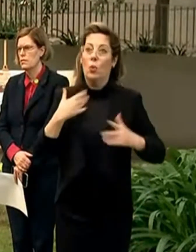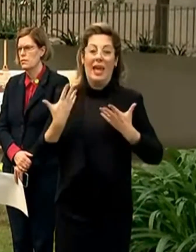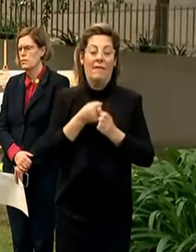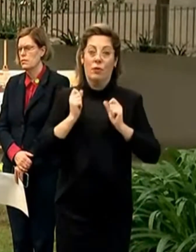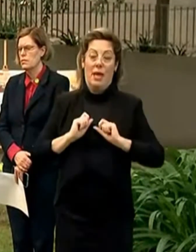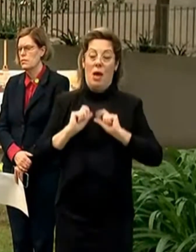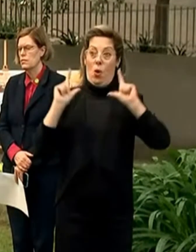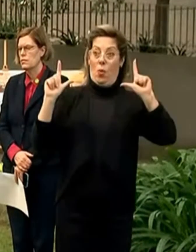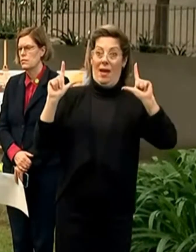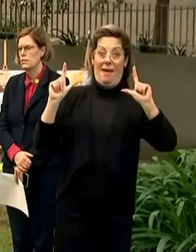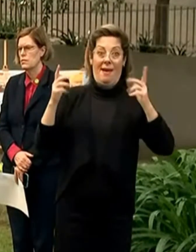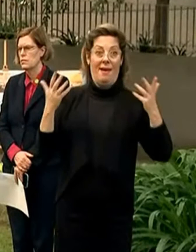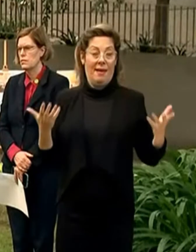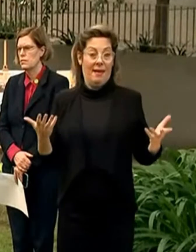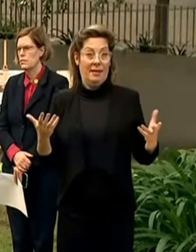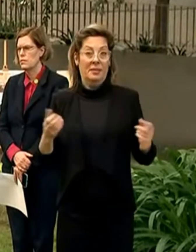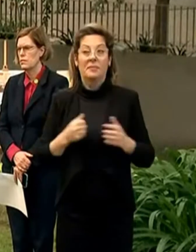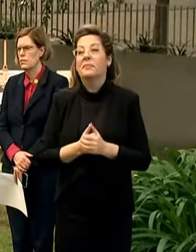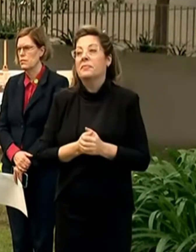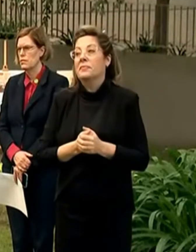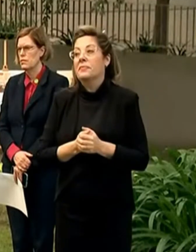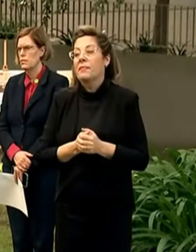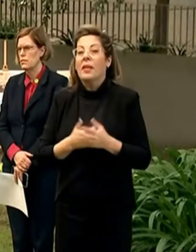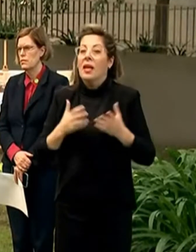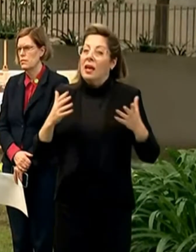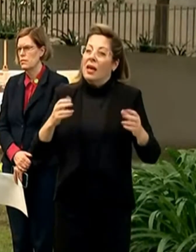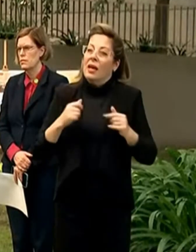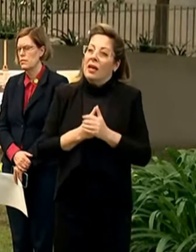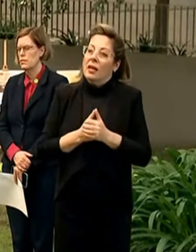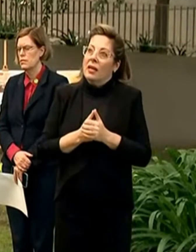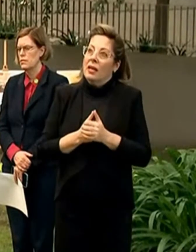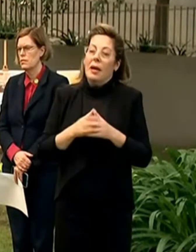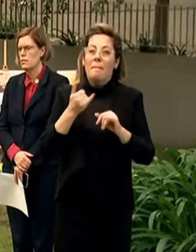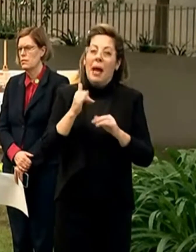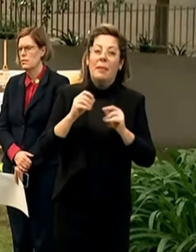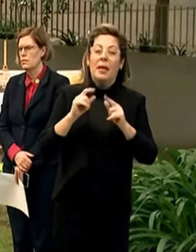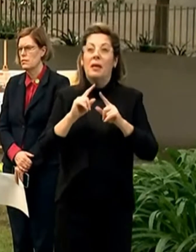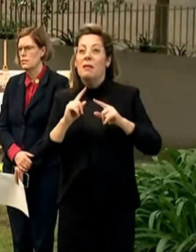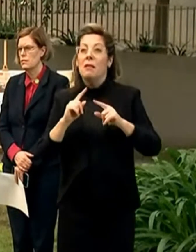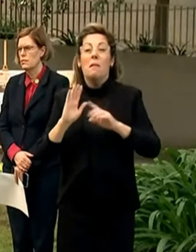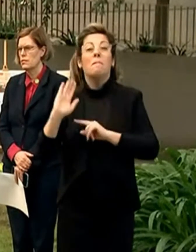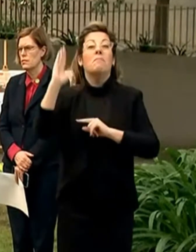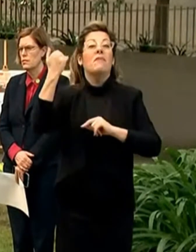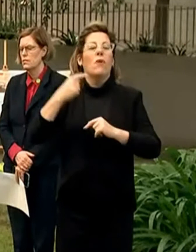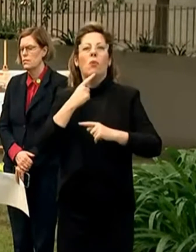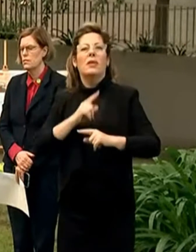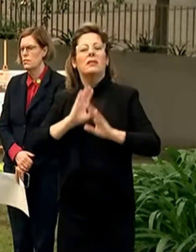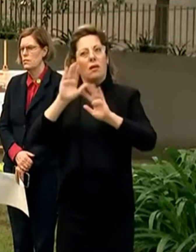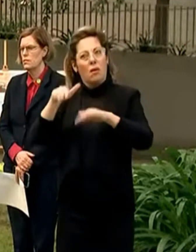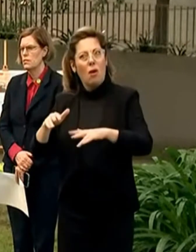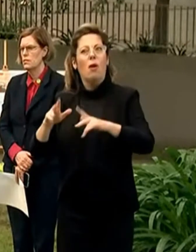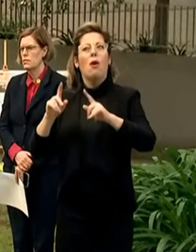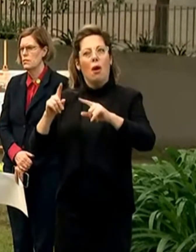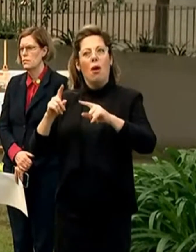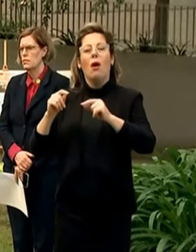note, even around venues, the health advice is evolving. So initially they might make certain recommendations around a venue where an exposure may have